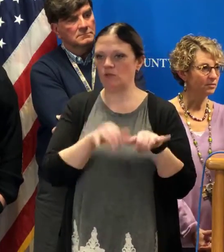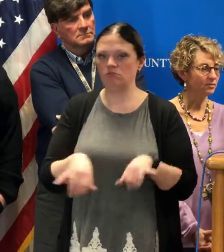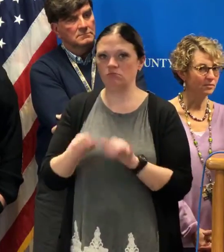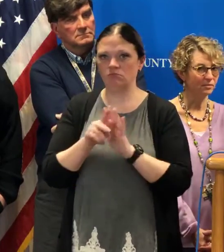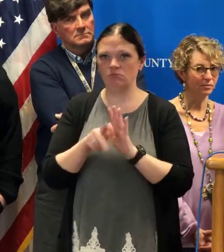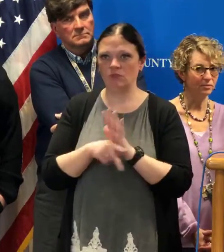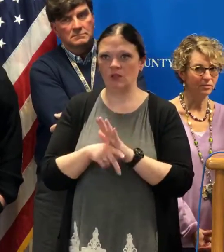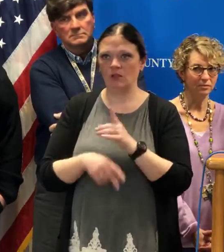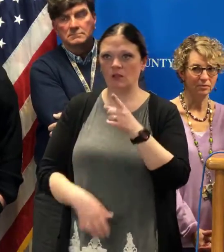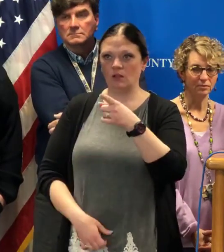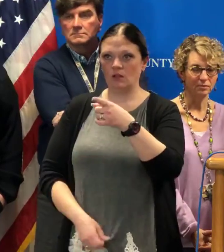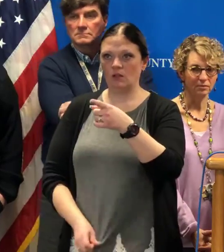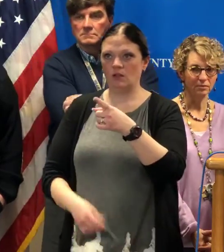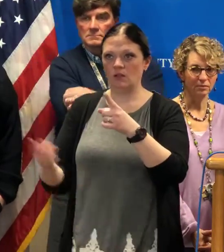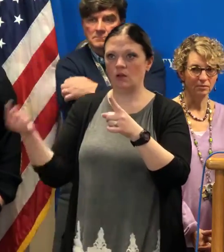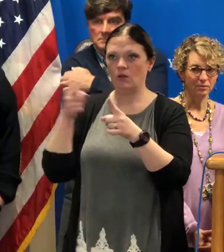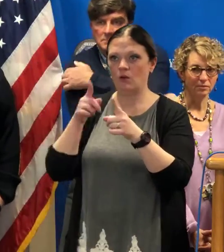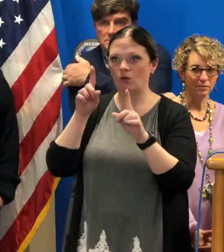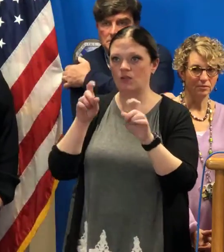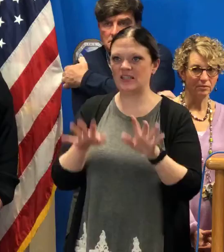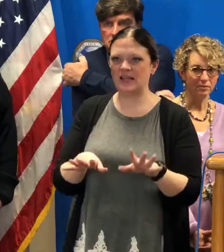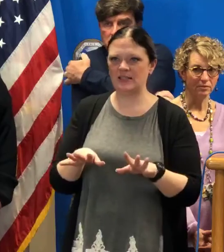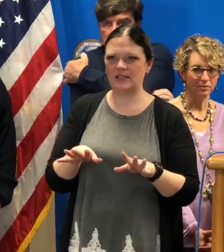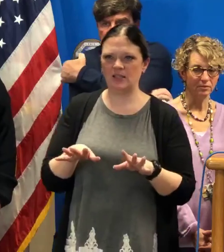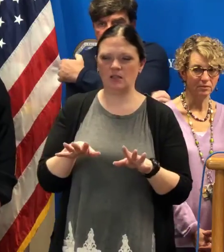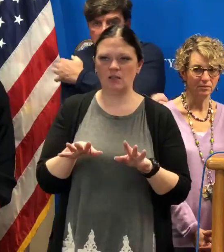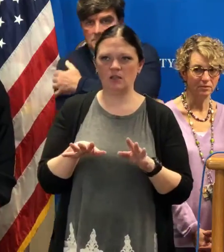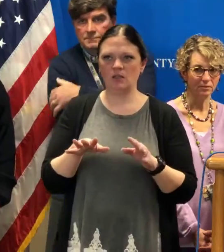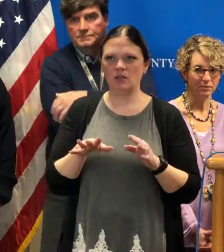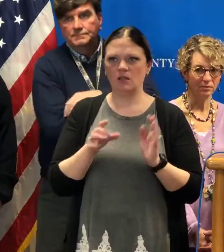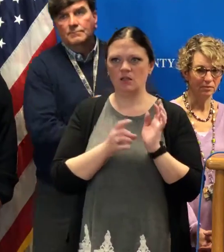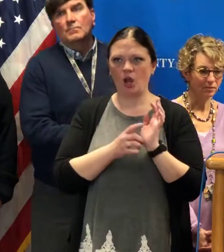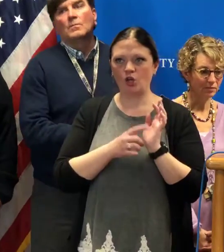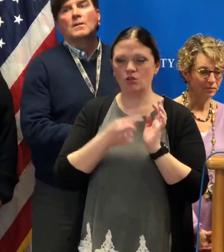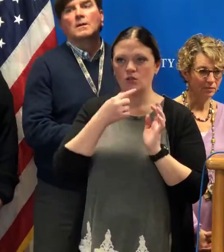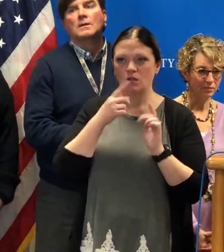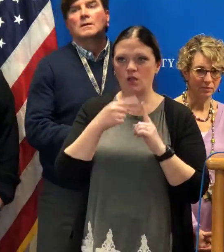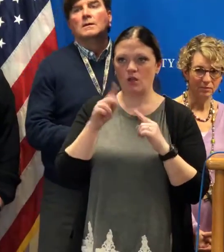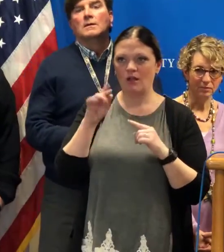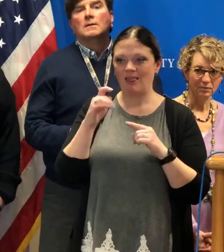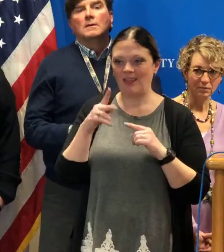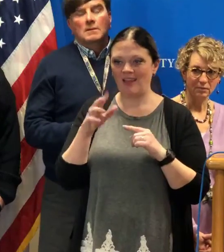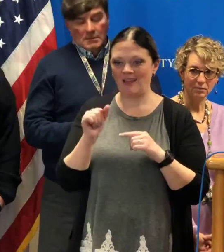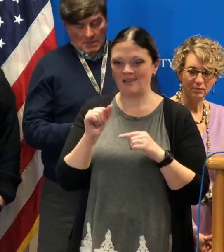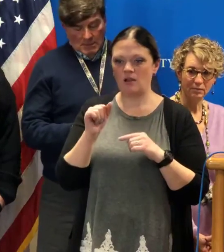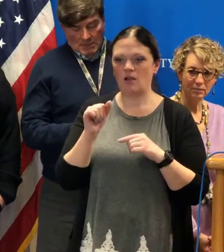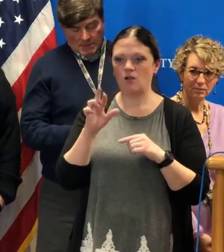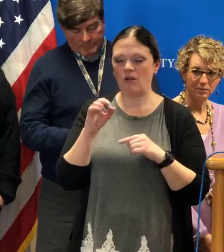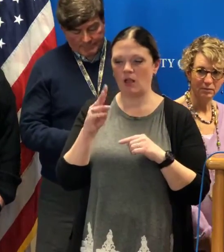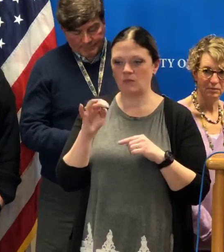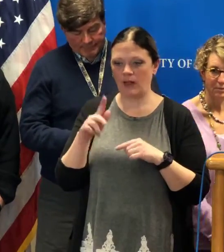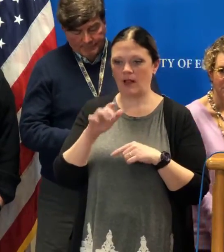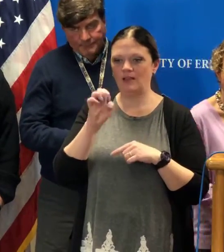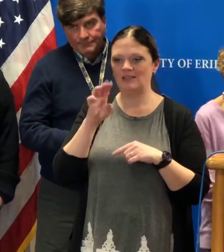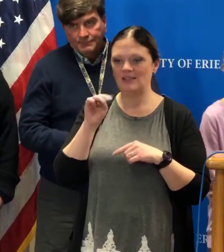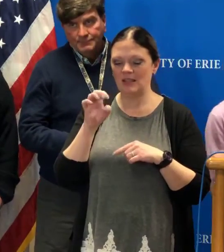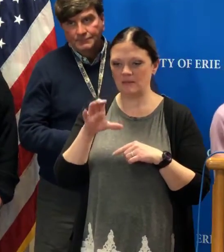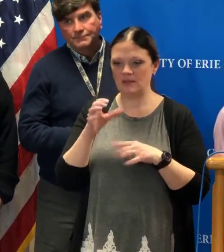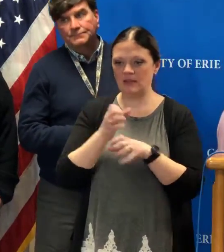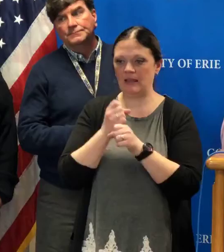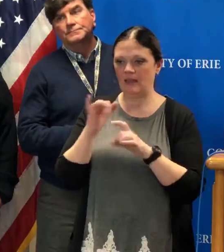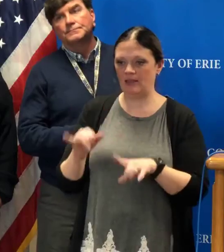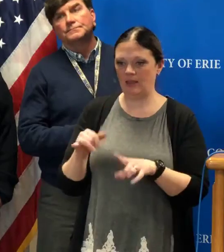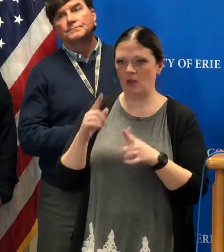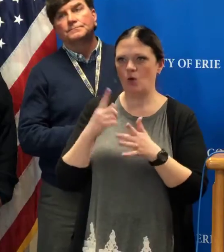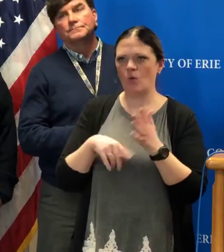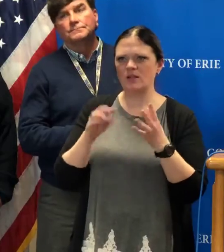protocols. Going back to testing, I mean, Dr. Burstein, you said when Kaleida, Roswell, ECMC labs get that testing approach, what is that